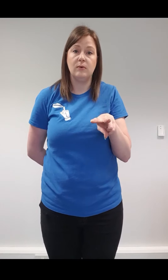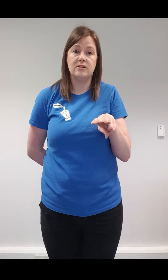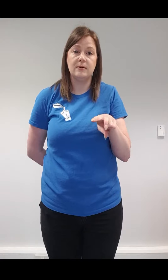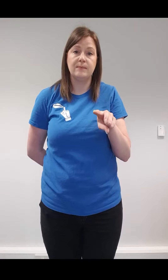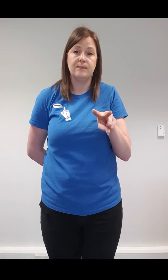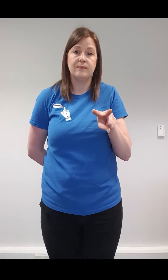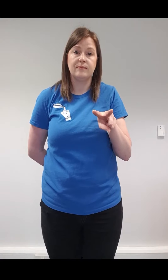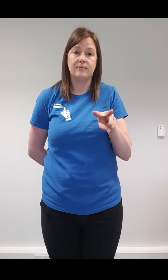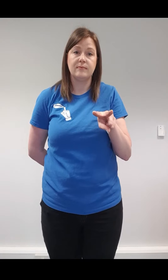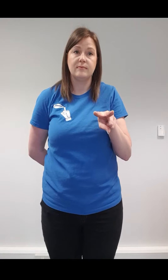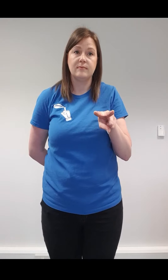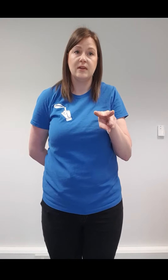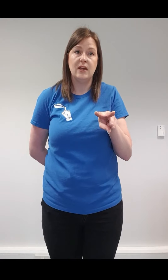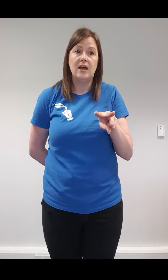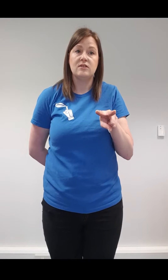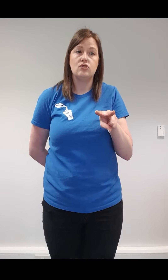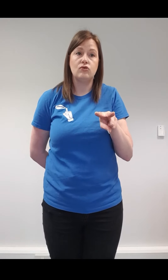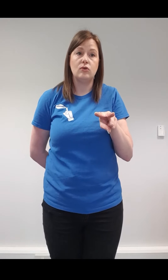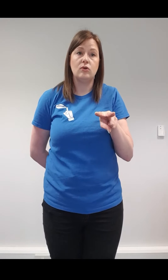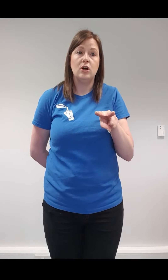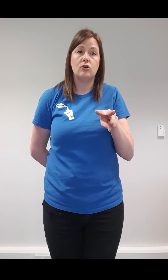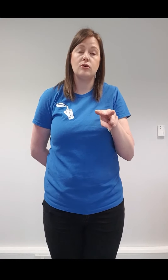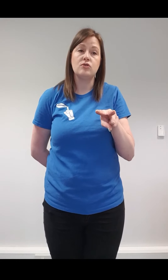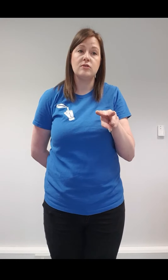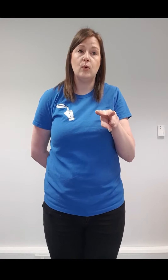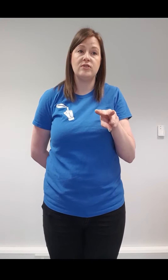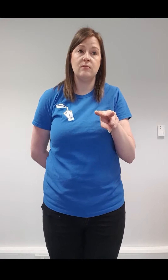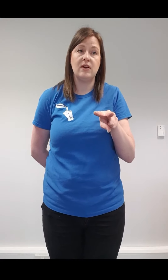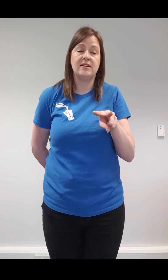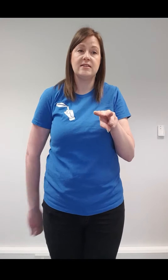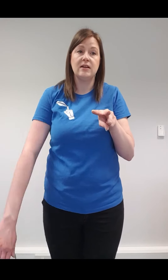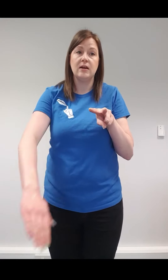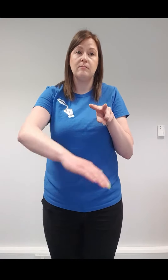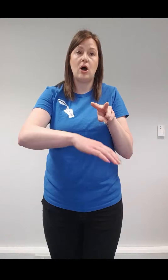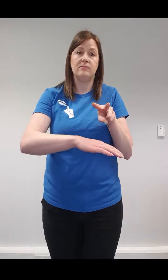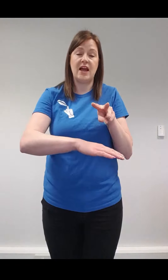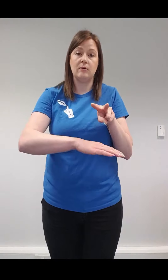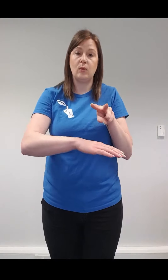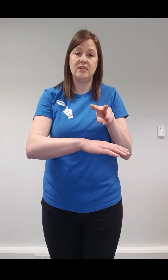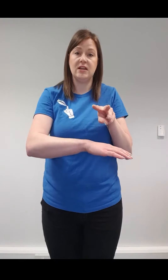forward. It's going to draw across your supporting wrist, palm down pointing